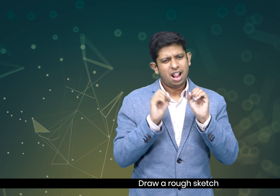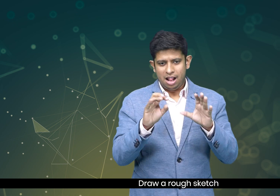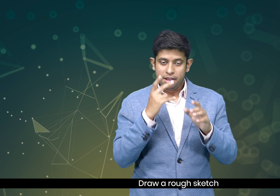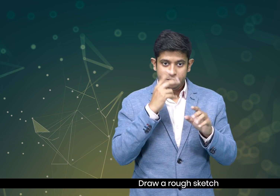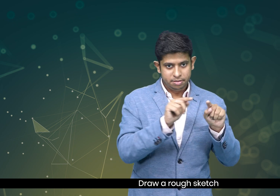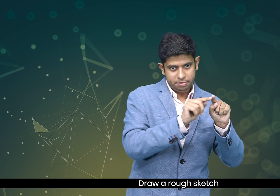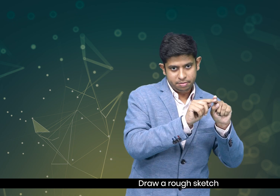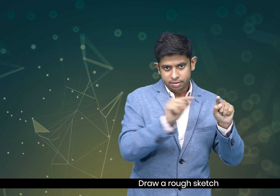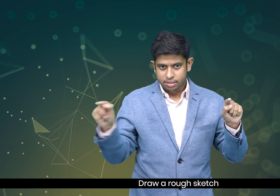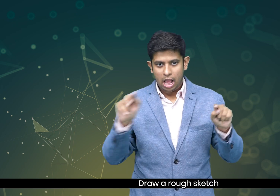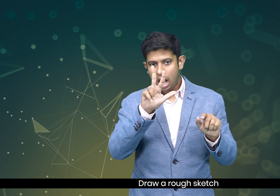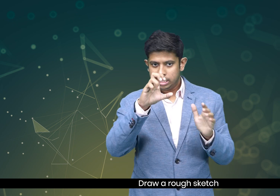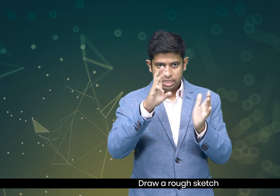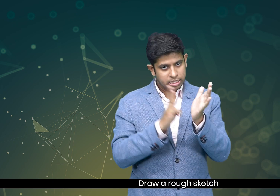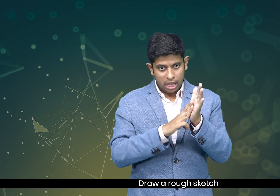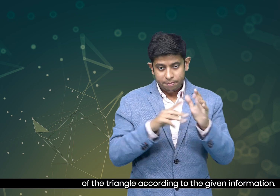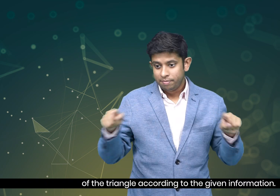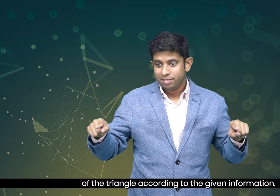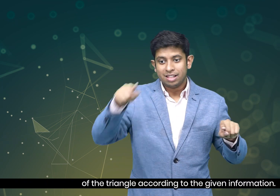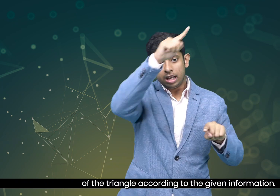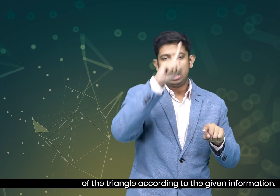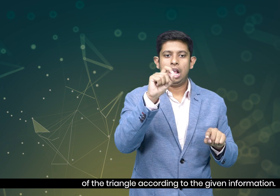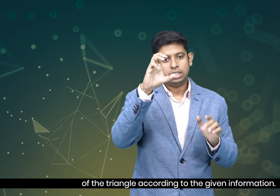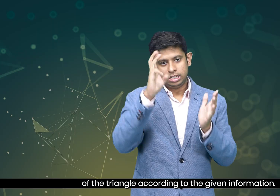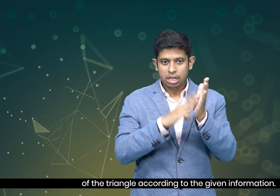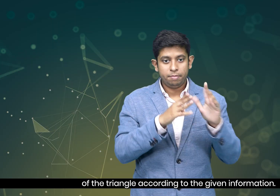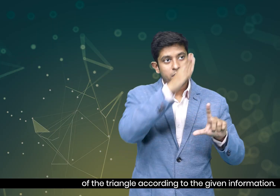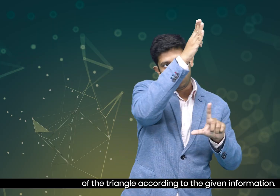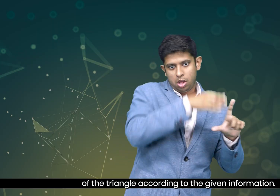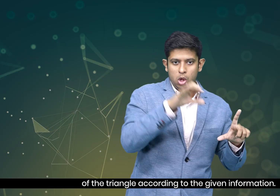Draw a rough sketch of the triangle according to the given information.